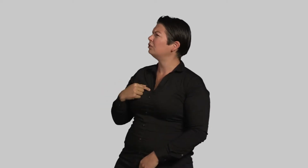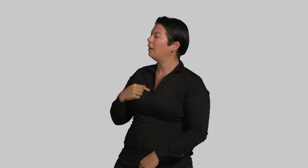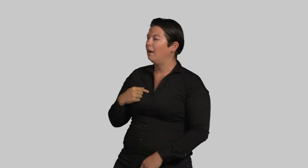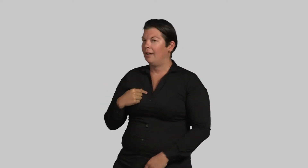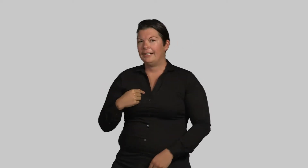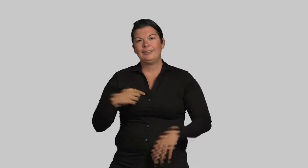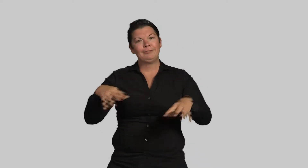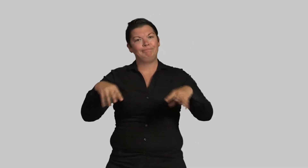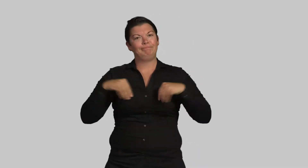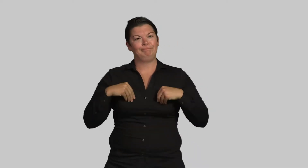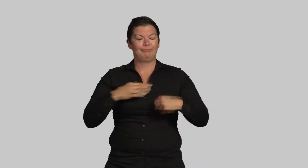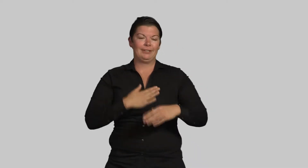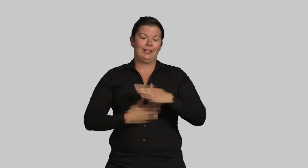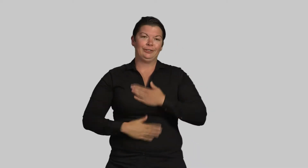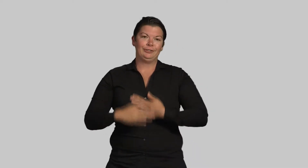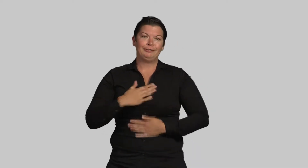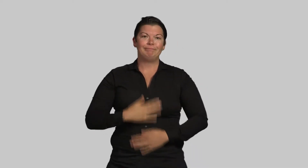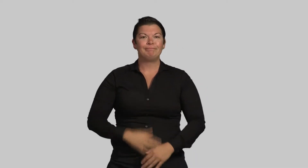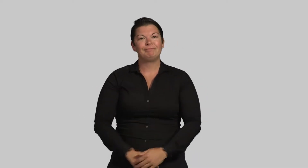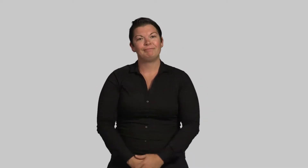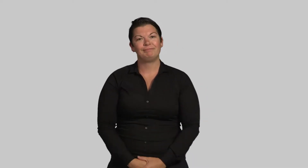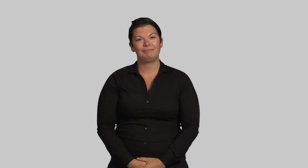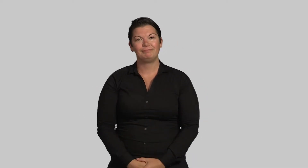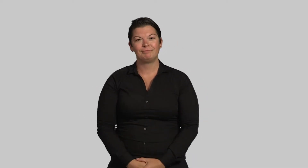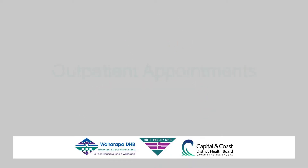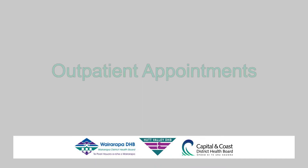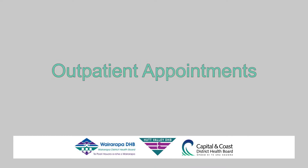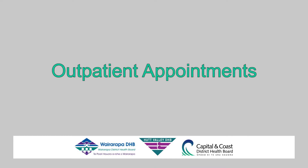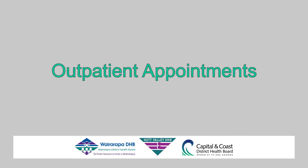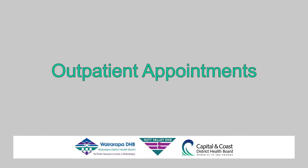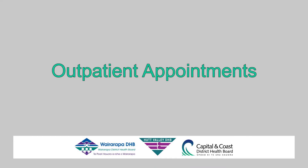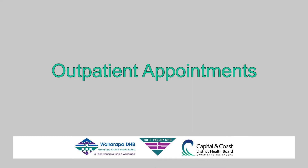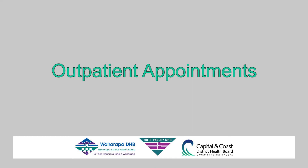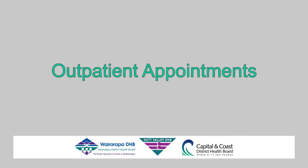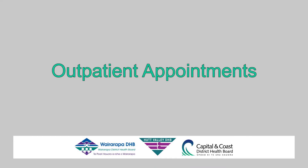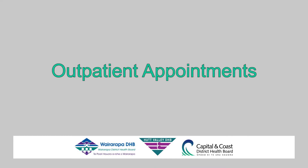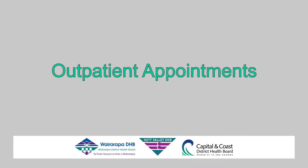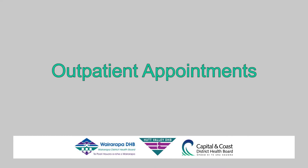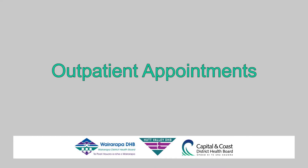and doctors. This is normal, though it may be a bit frustrating.